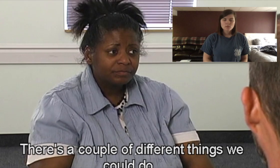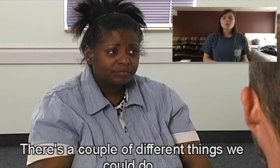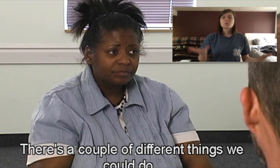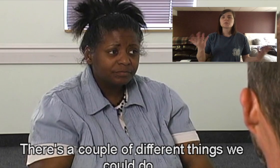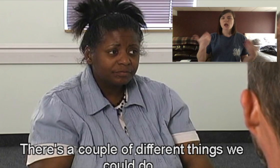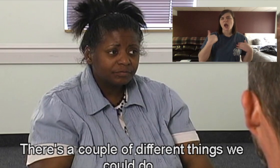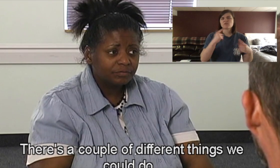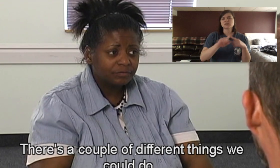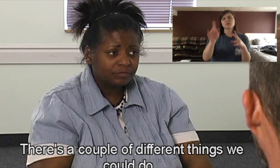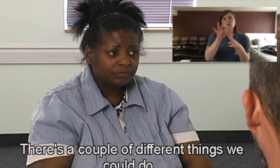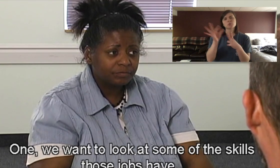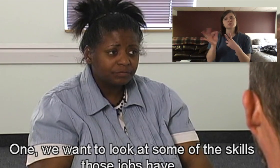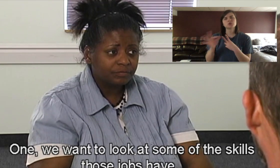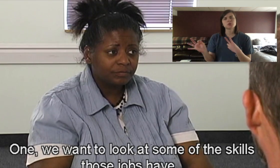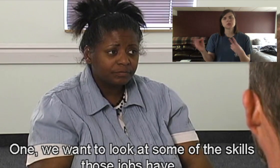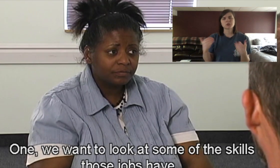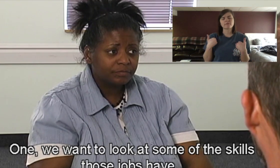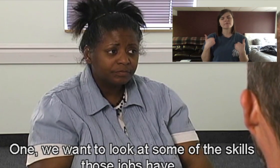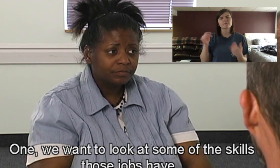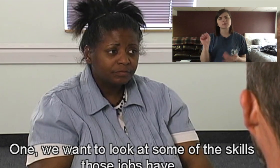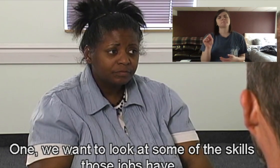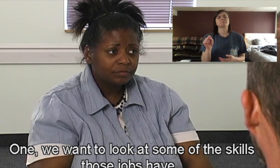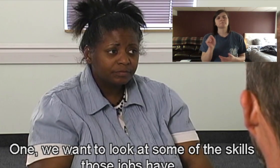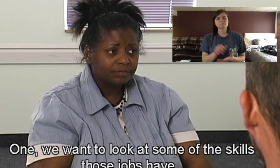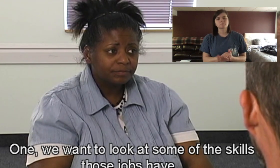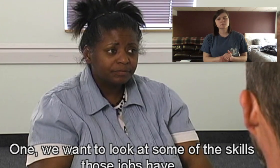There's a couple of different things that we could do.